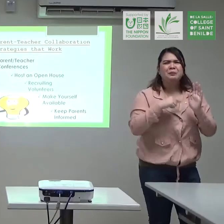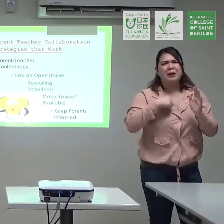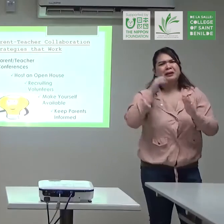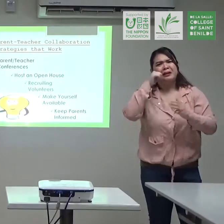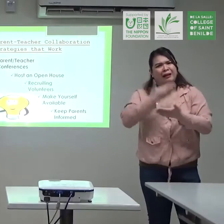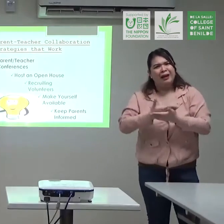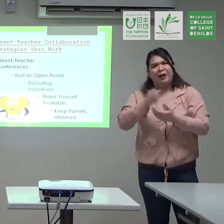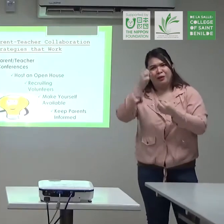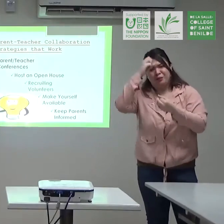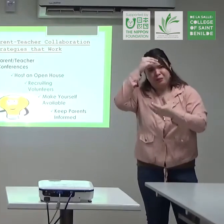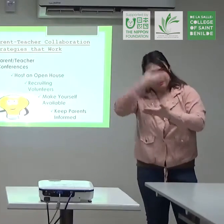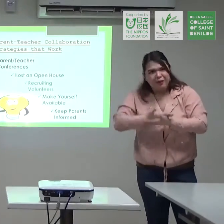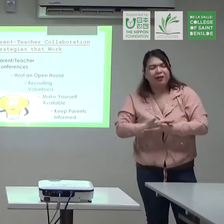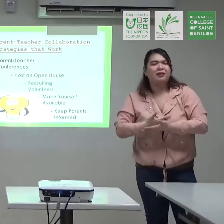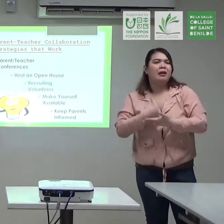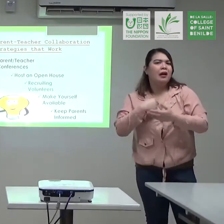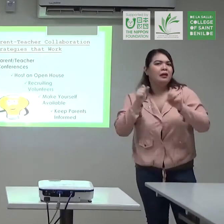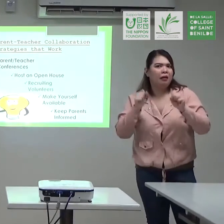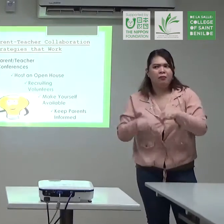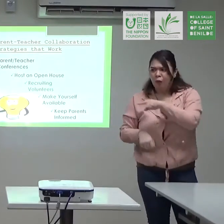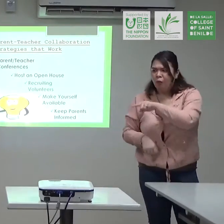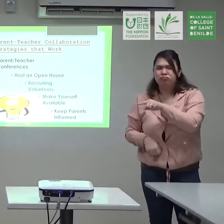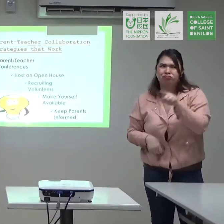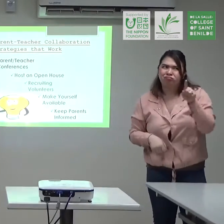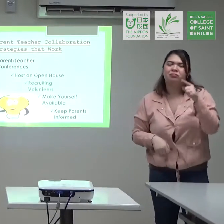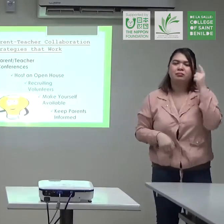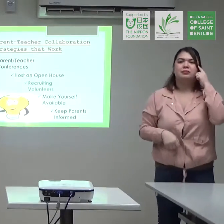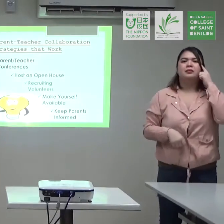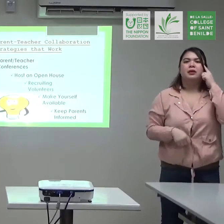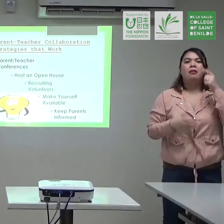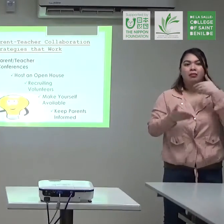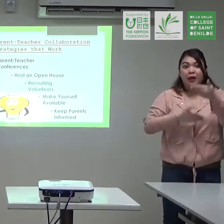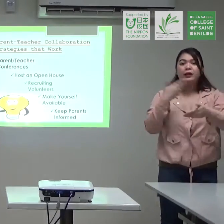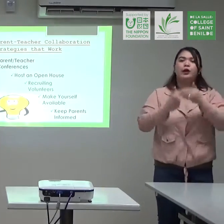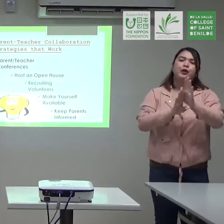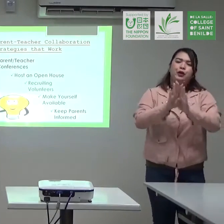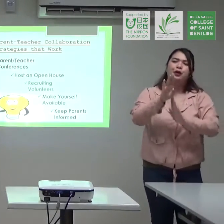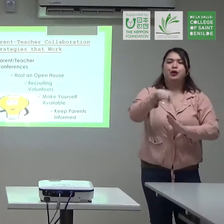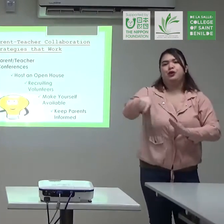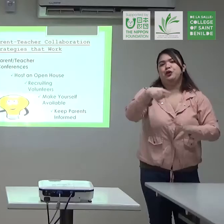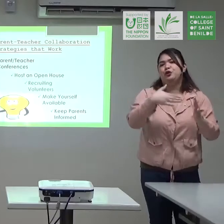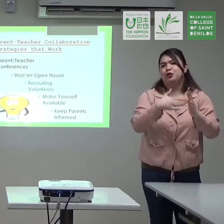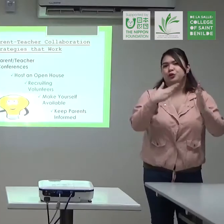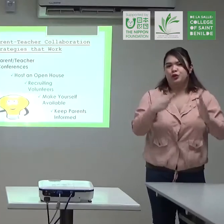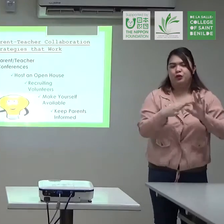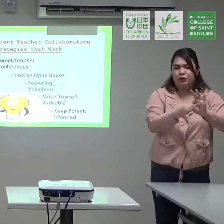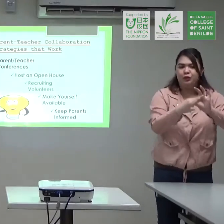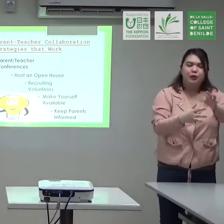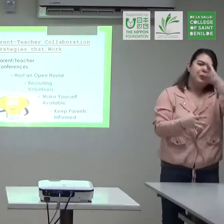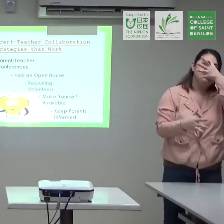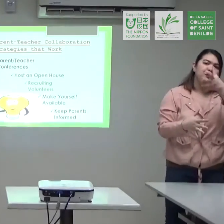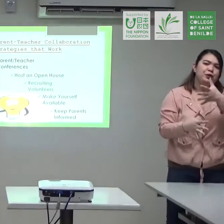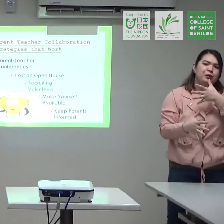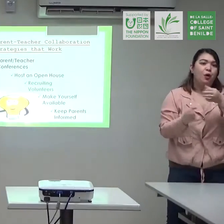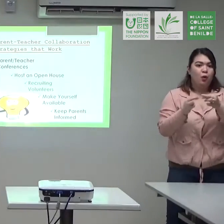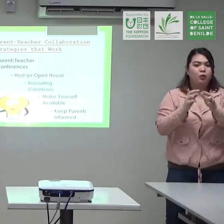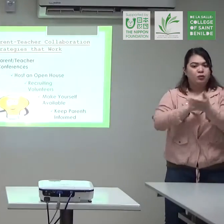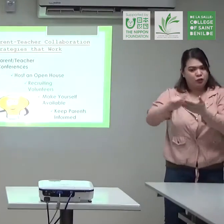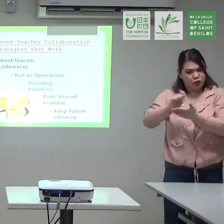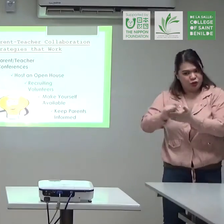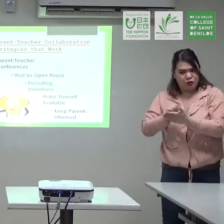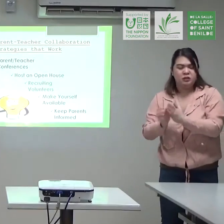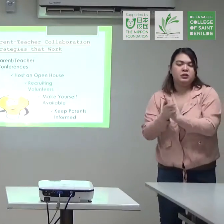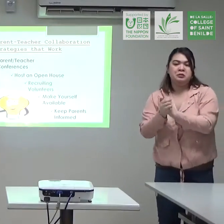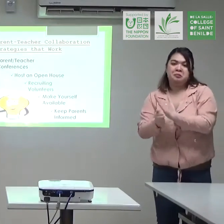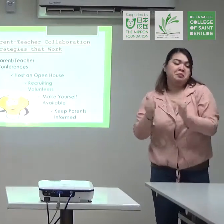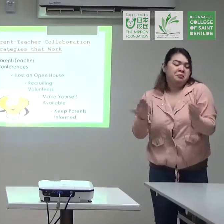assistance, and later on they can show, look, your child has improved in his writing skills, and so